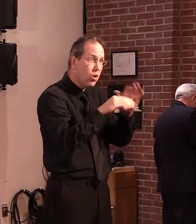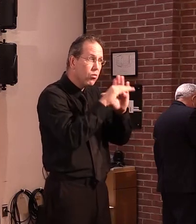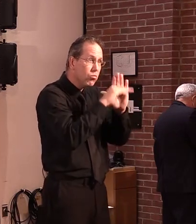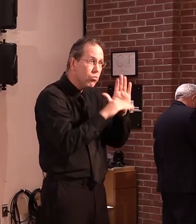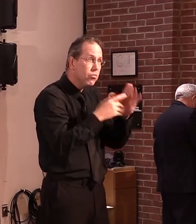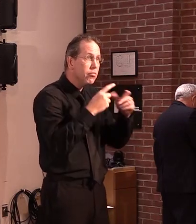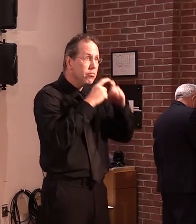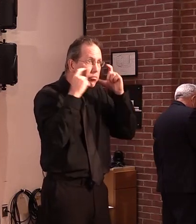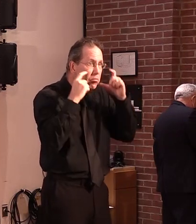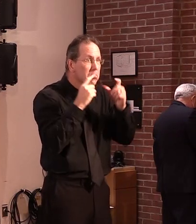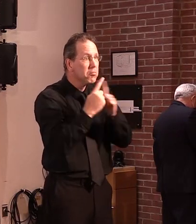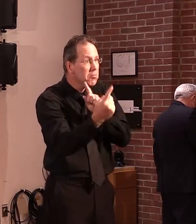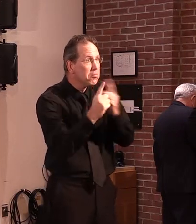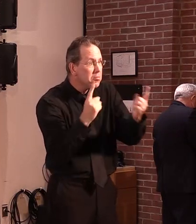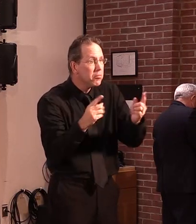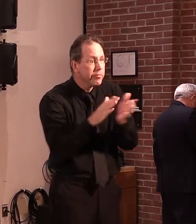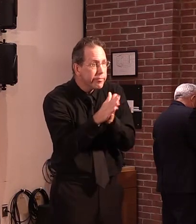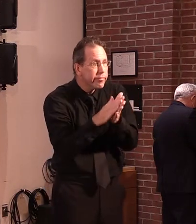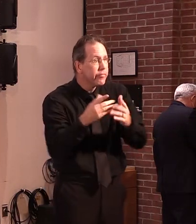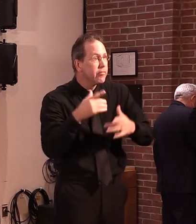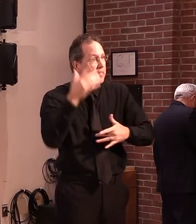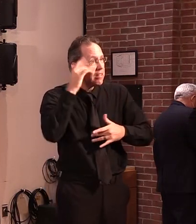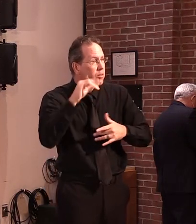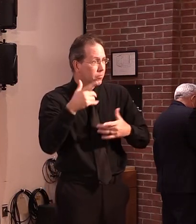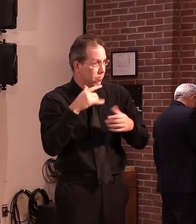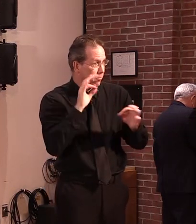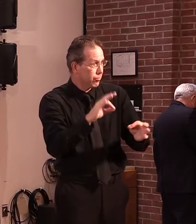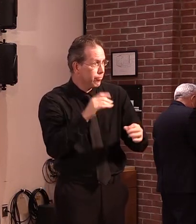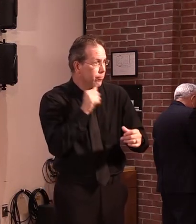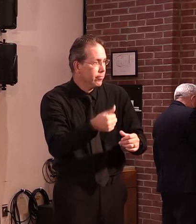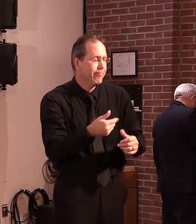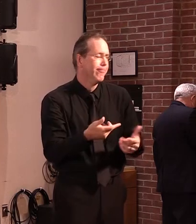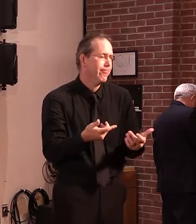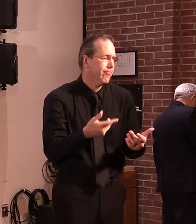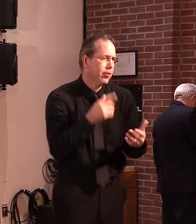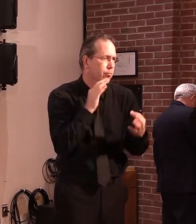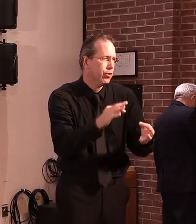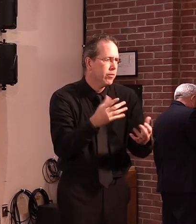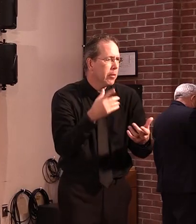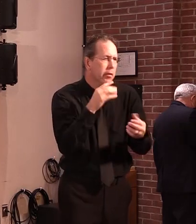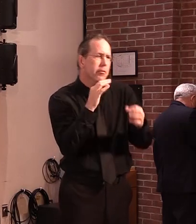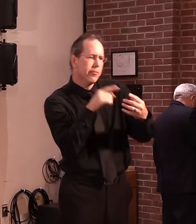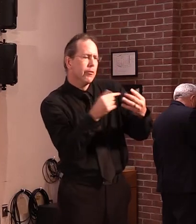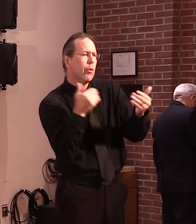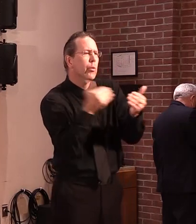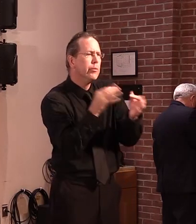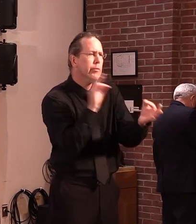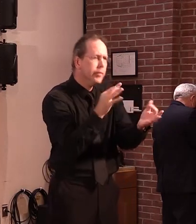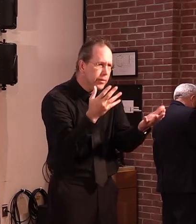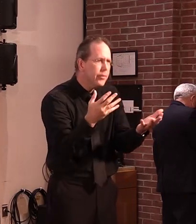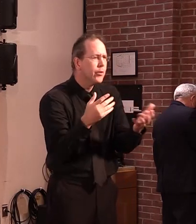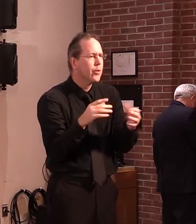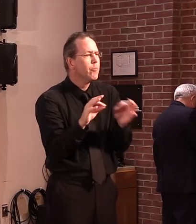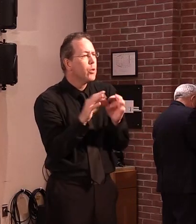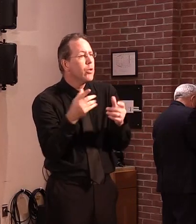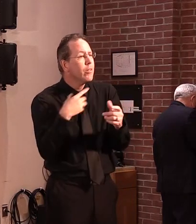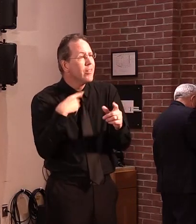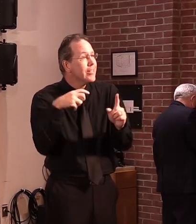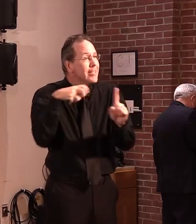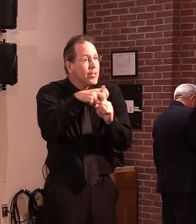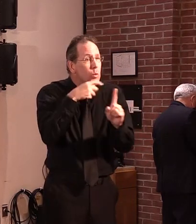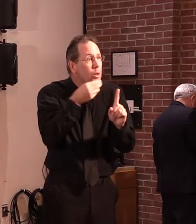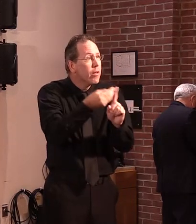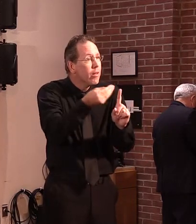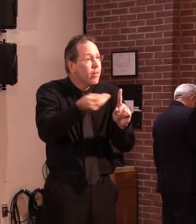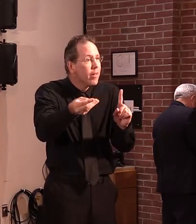of safety more than anything else. So, you know, it just happens that people